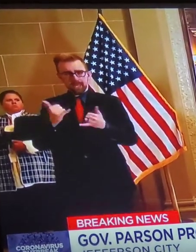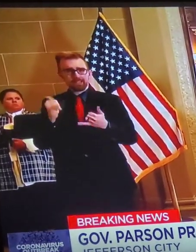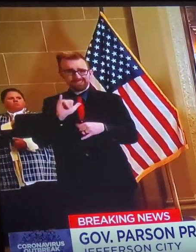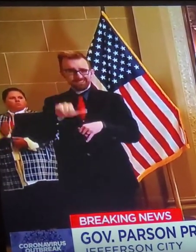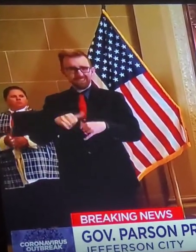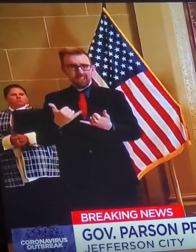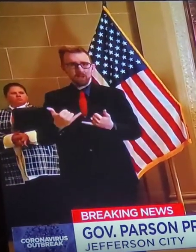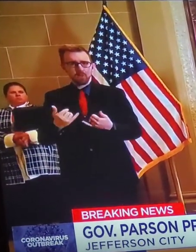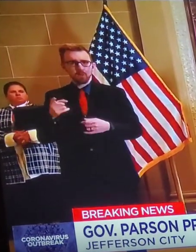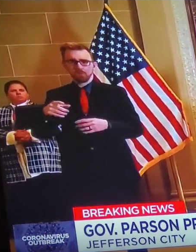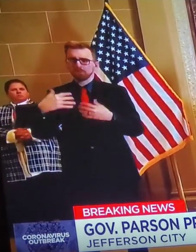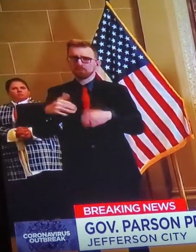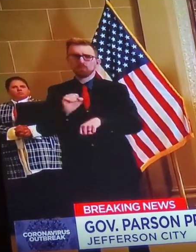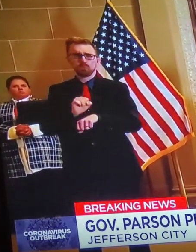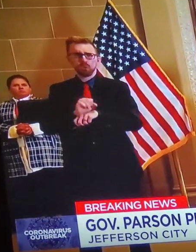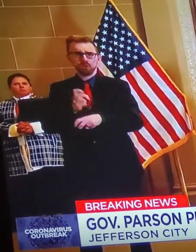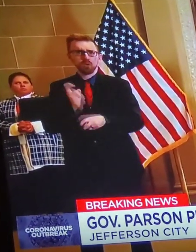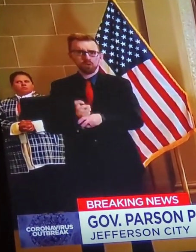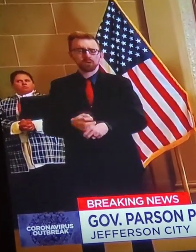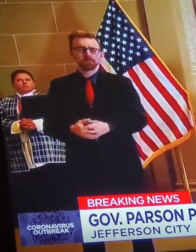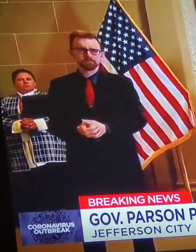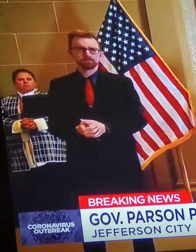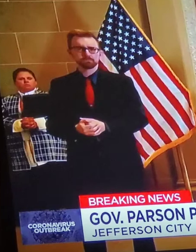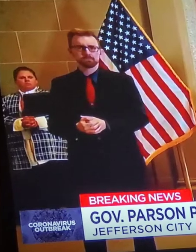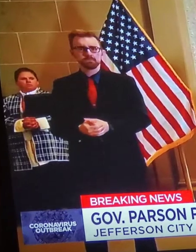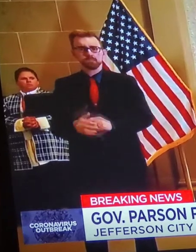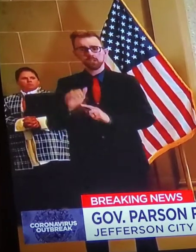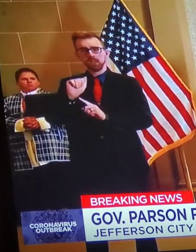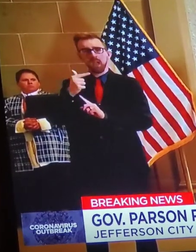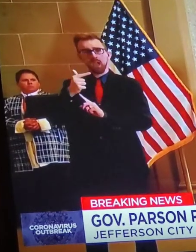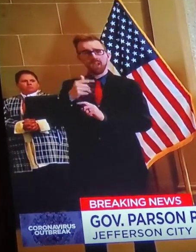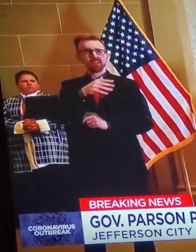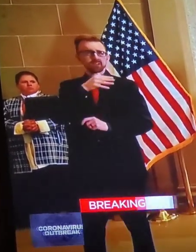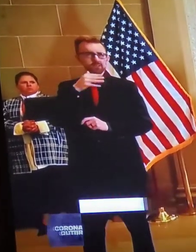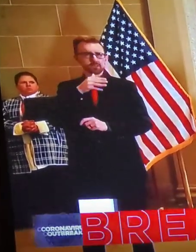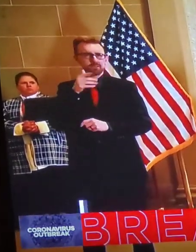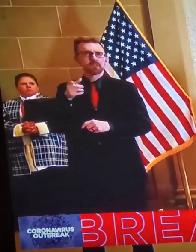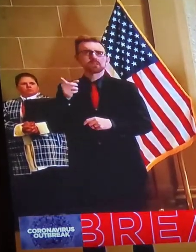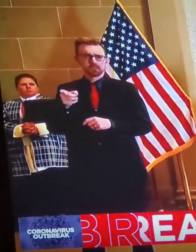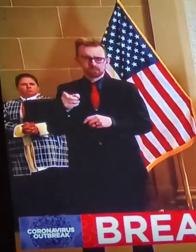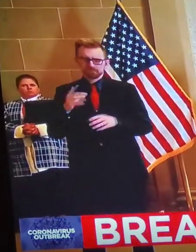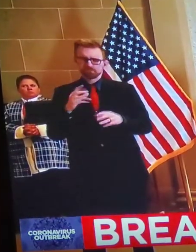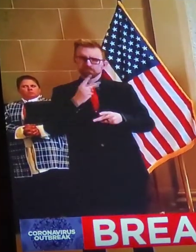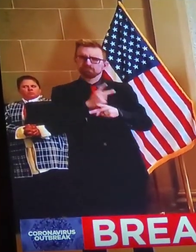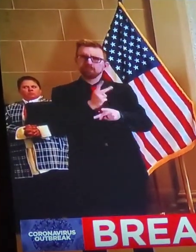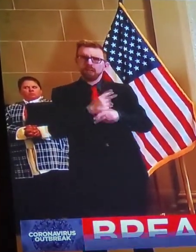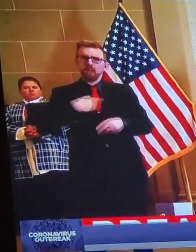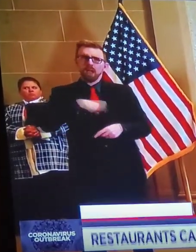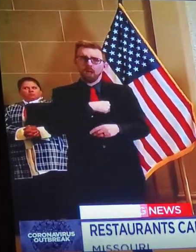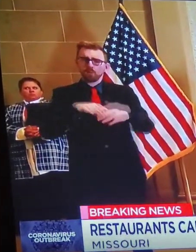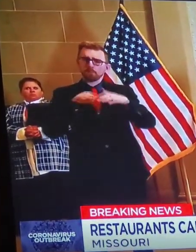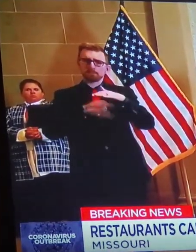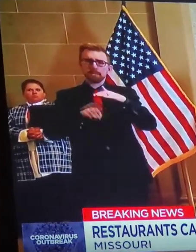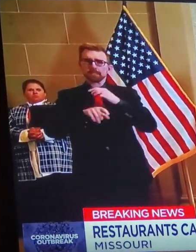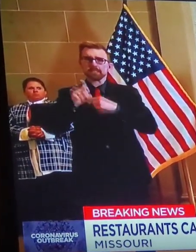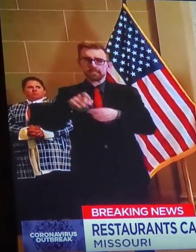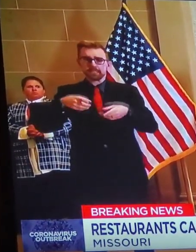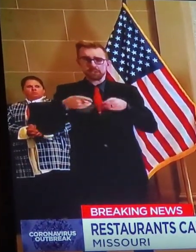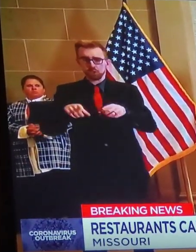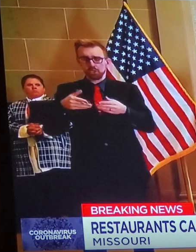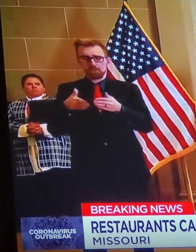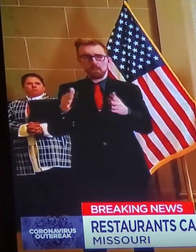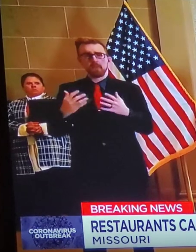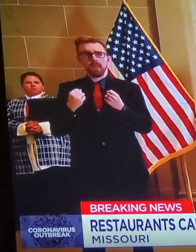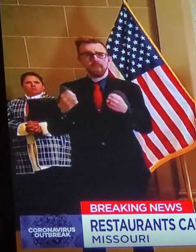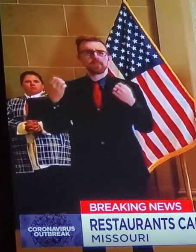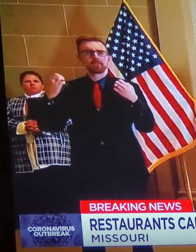this. Agriculture plays a vital role in taking care of our most basic needs during a public health